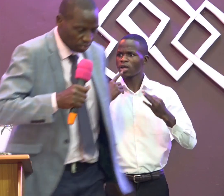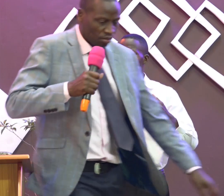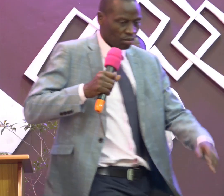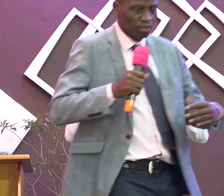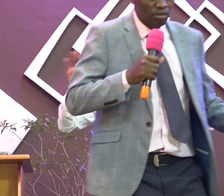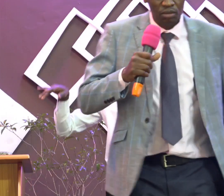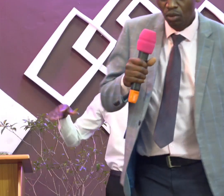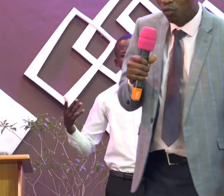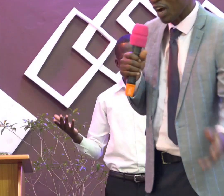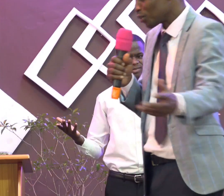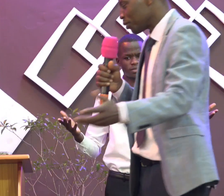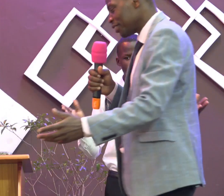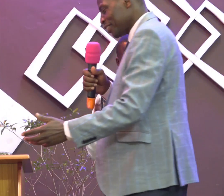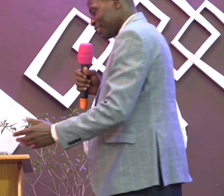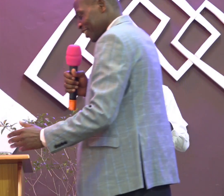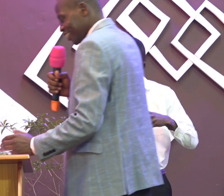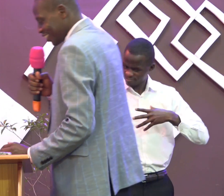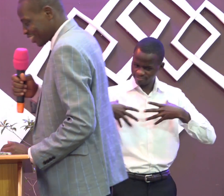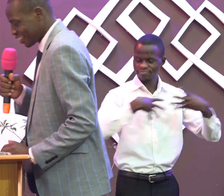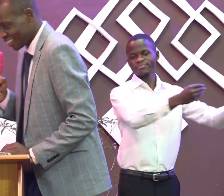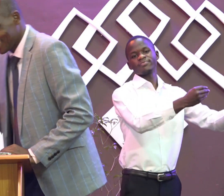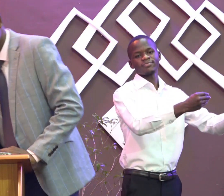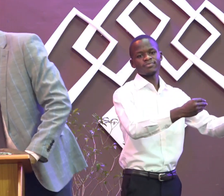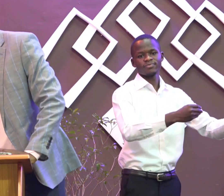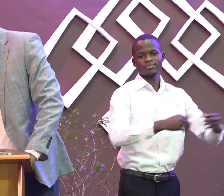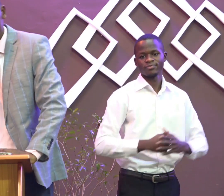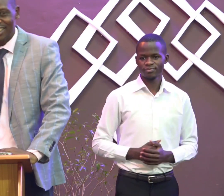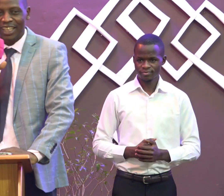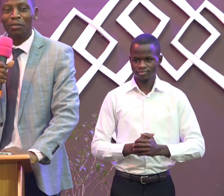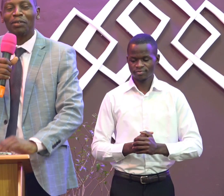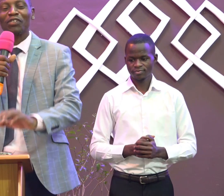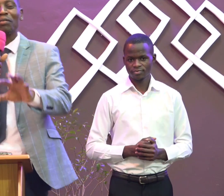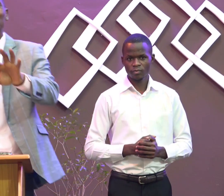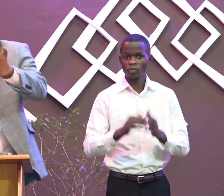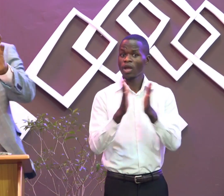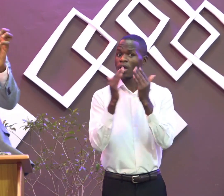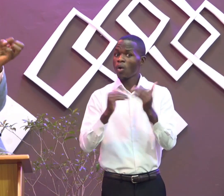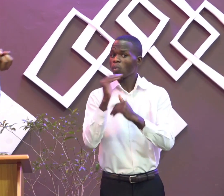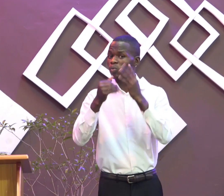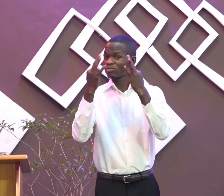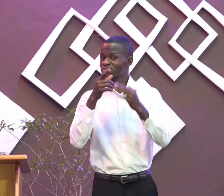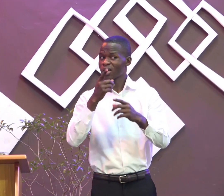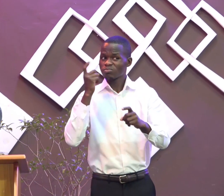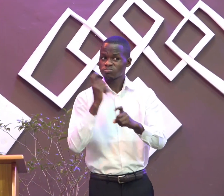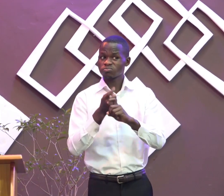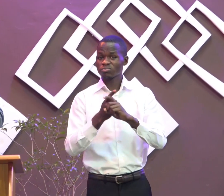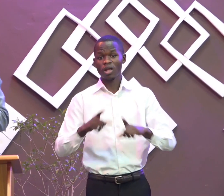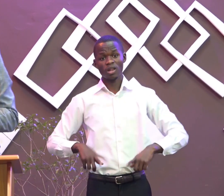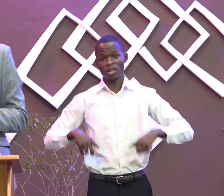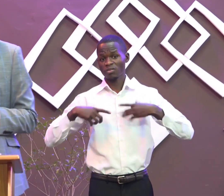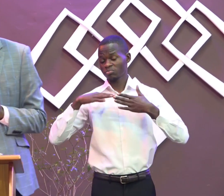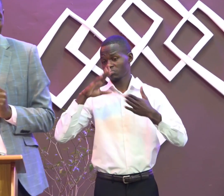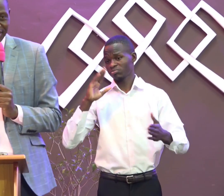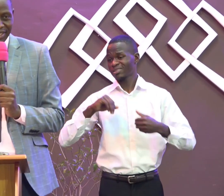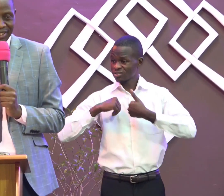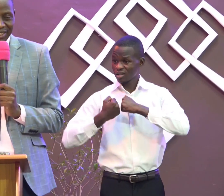you something. Novaulo. And then you move away quickly before he finishes. Those are some